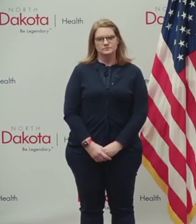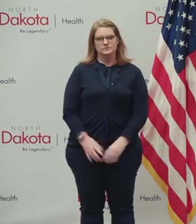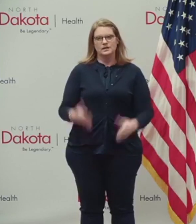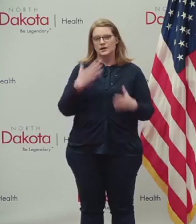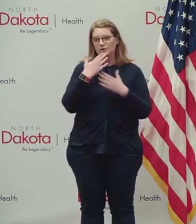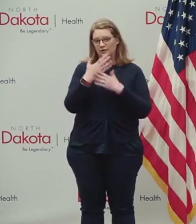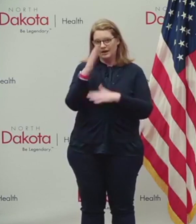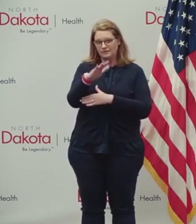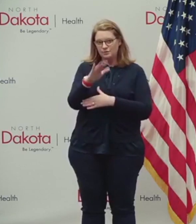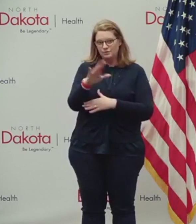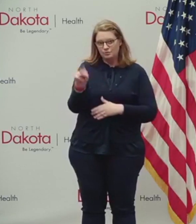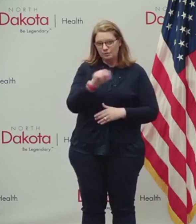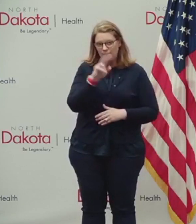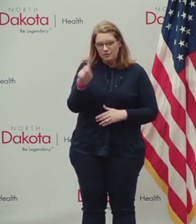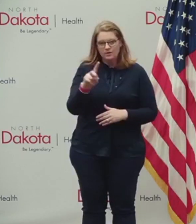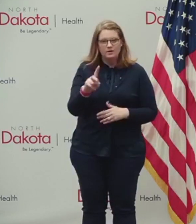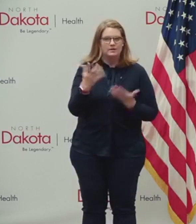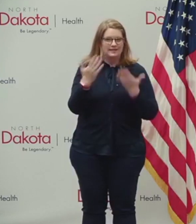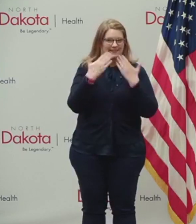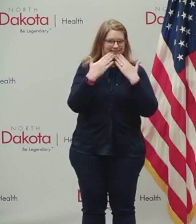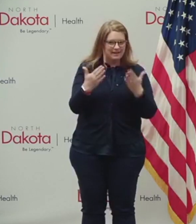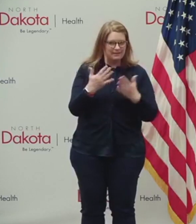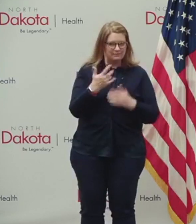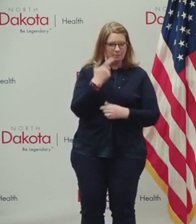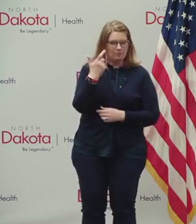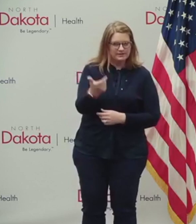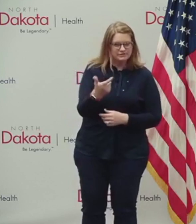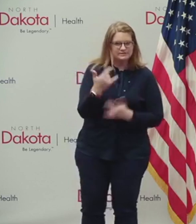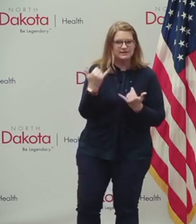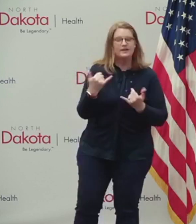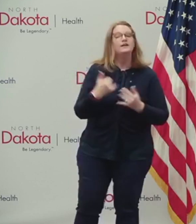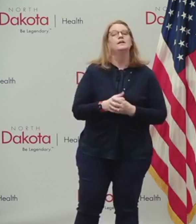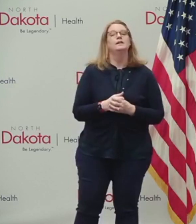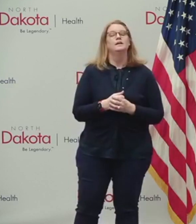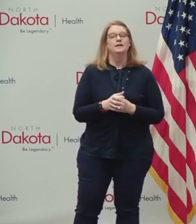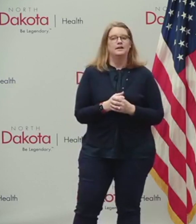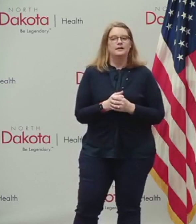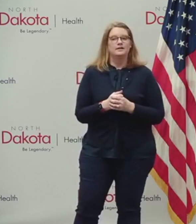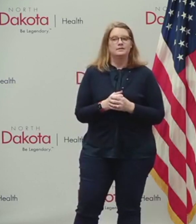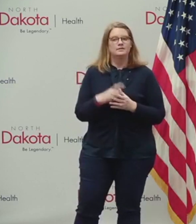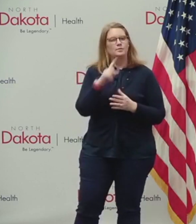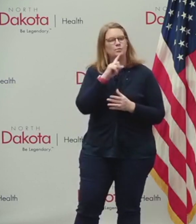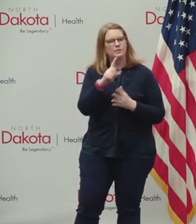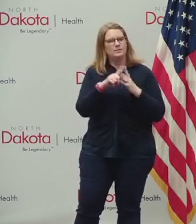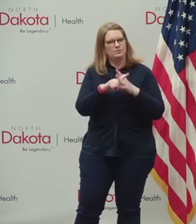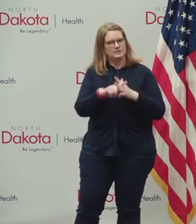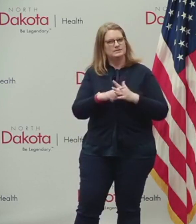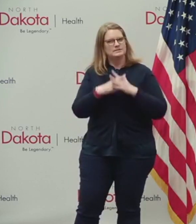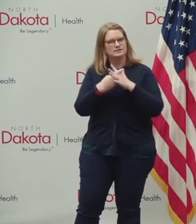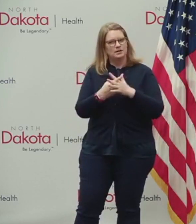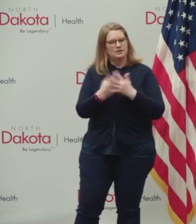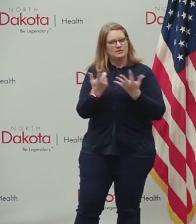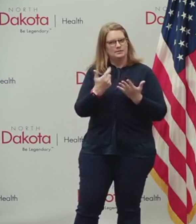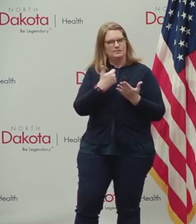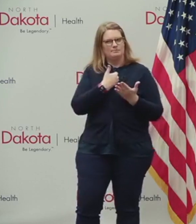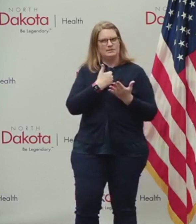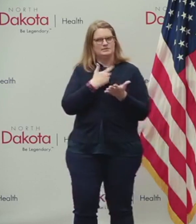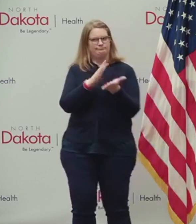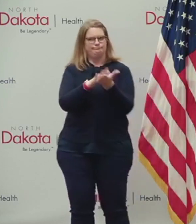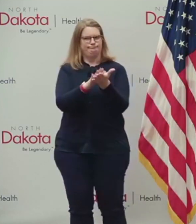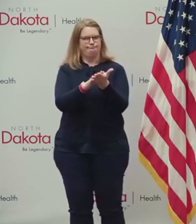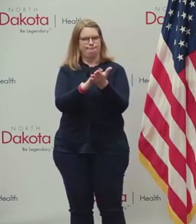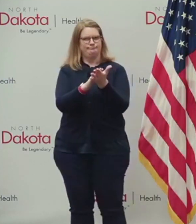Afternoon, North Dakota. Thanks for joining in. I want to start out with a personal shout out. We've had